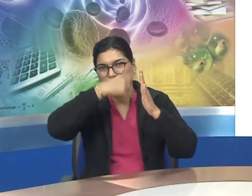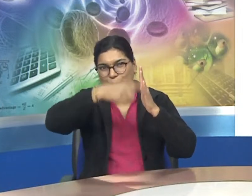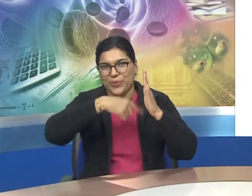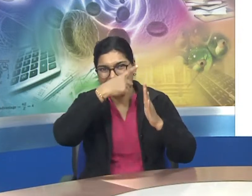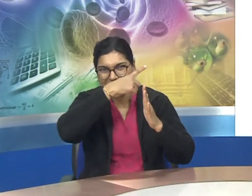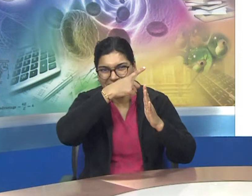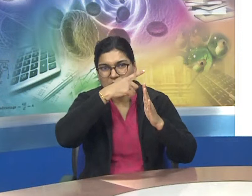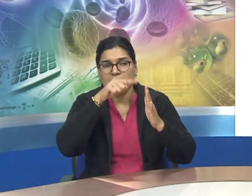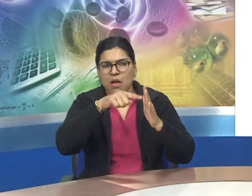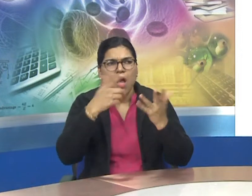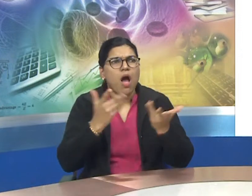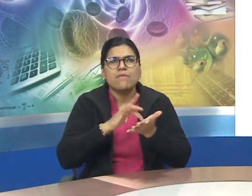Windmills.